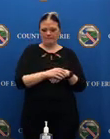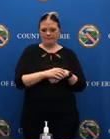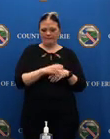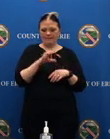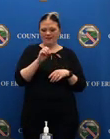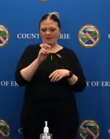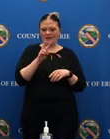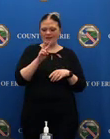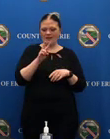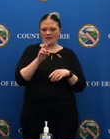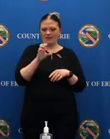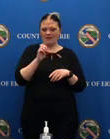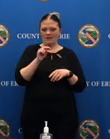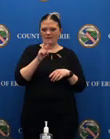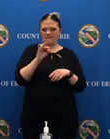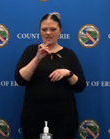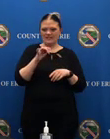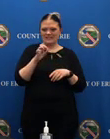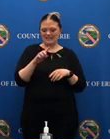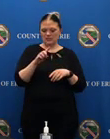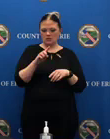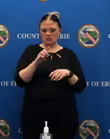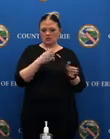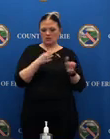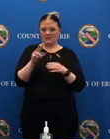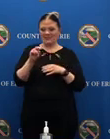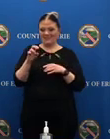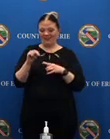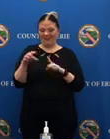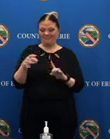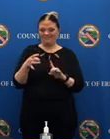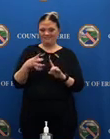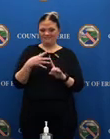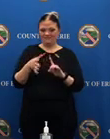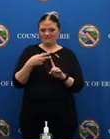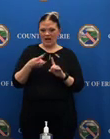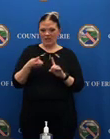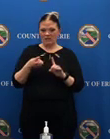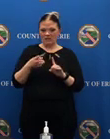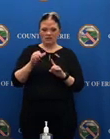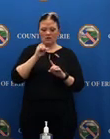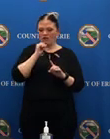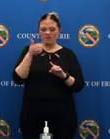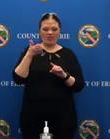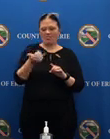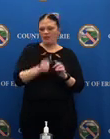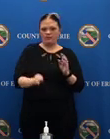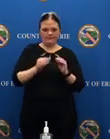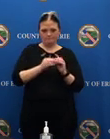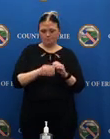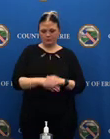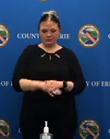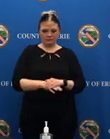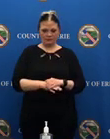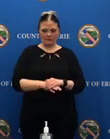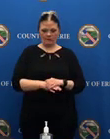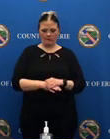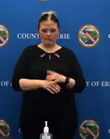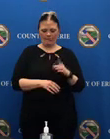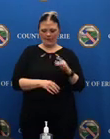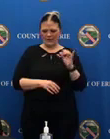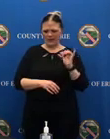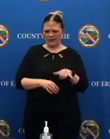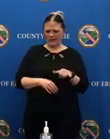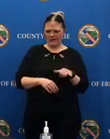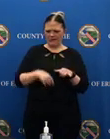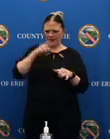And those individuals, and the nonviolent, I've been informed by the district attorney's office, are no longer there. Well, that's because of